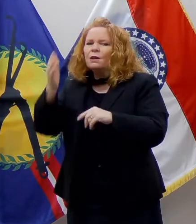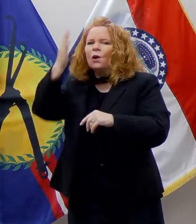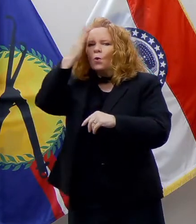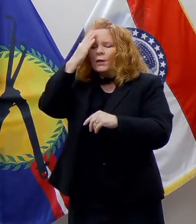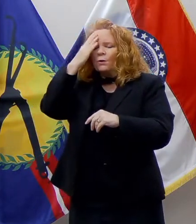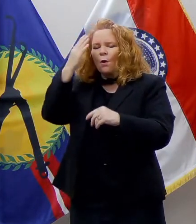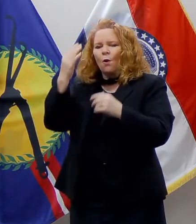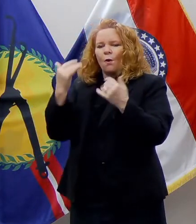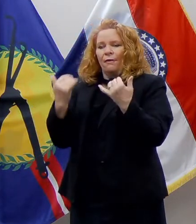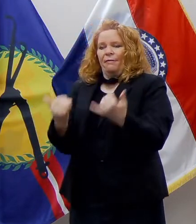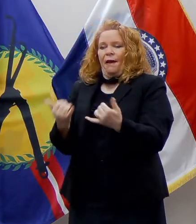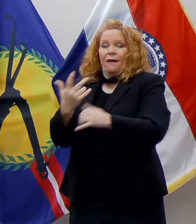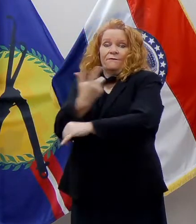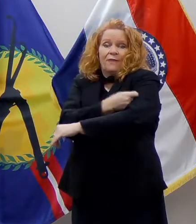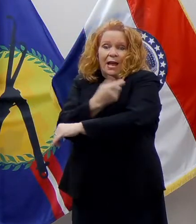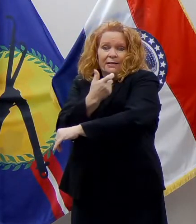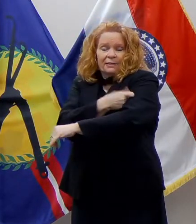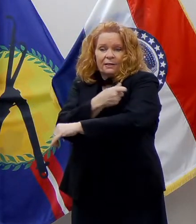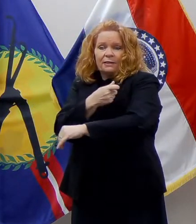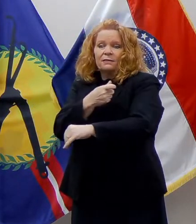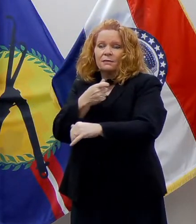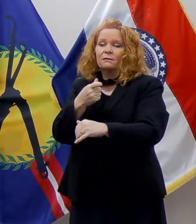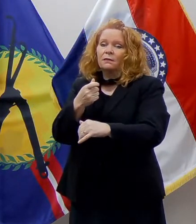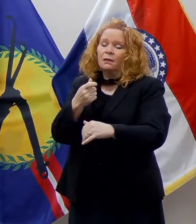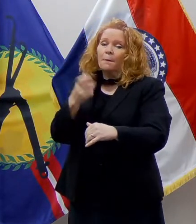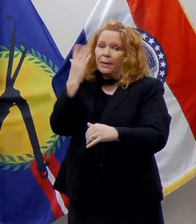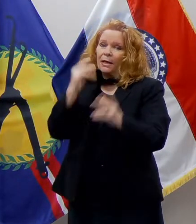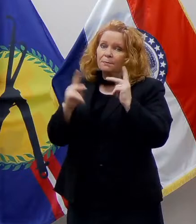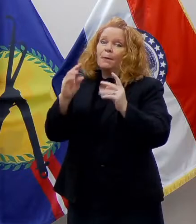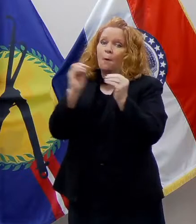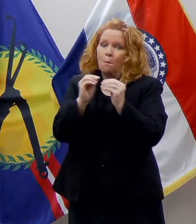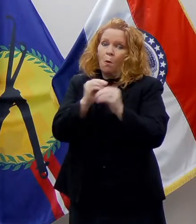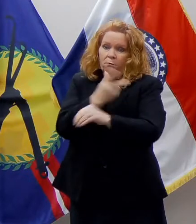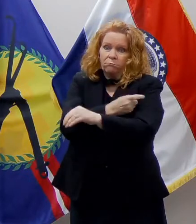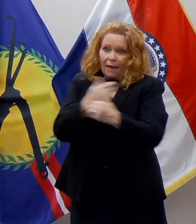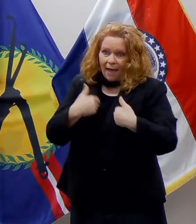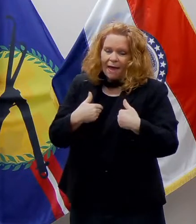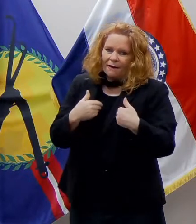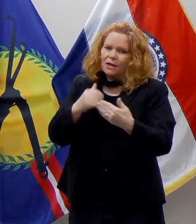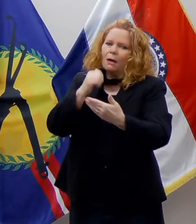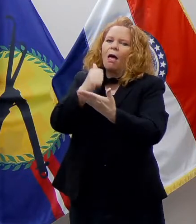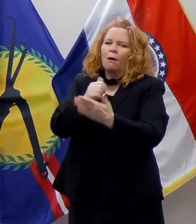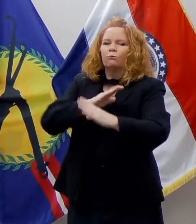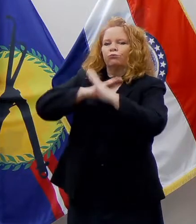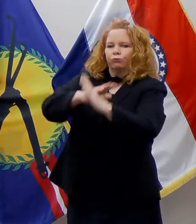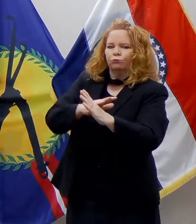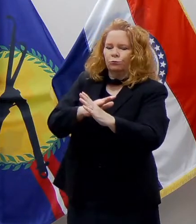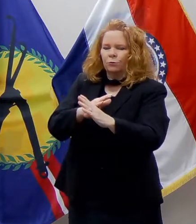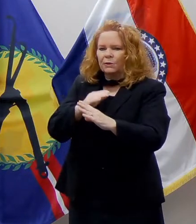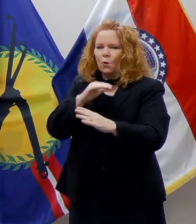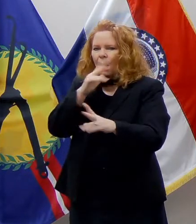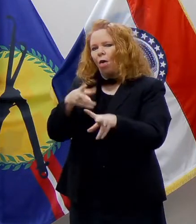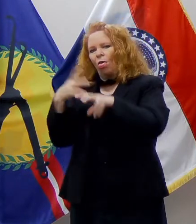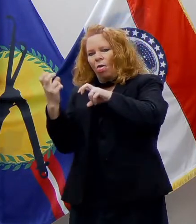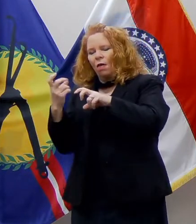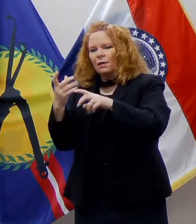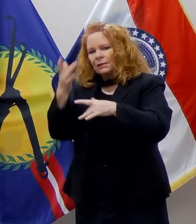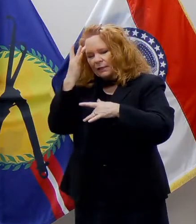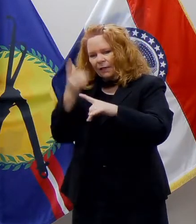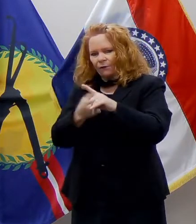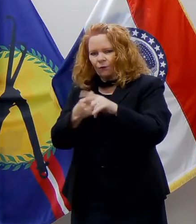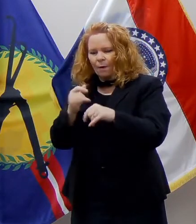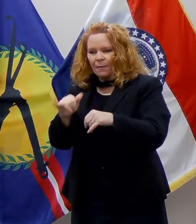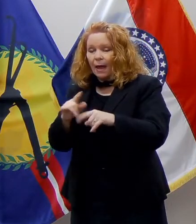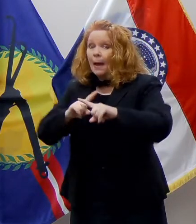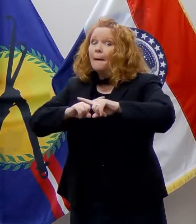current state of vaccinations helps us some in how sick people get from Omicron. But the